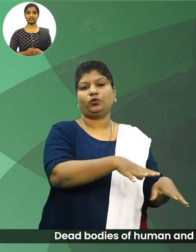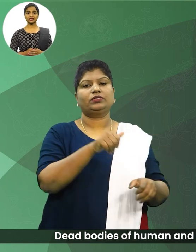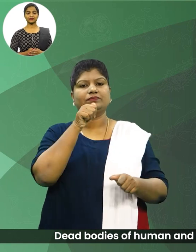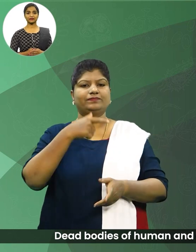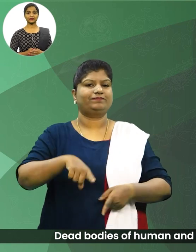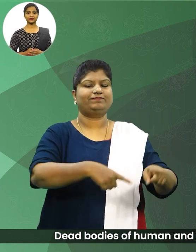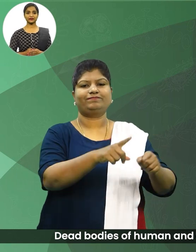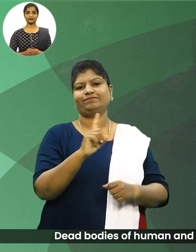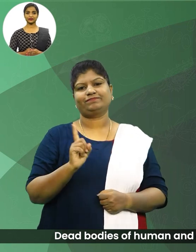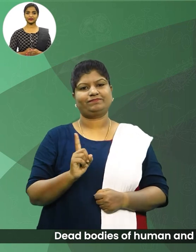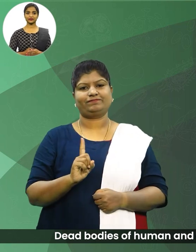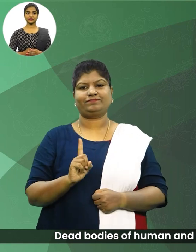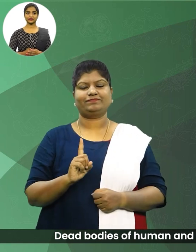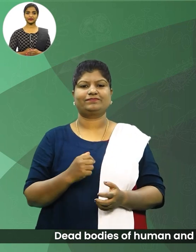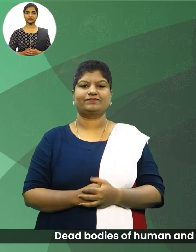rivers.